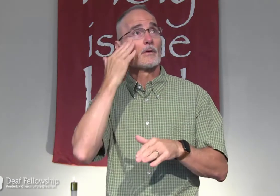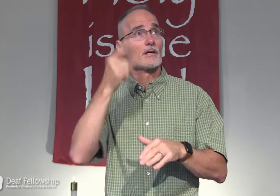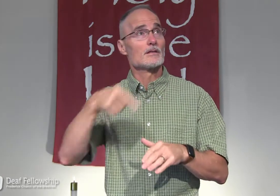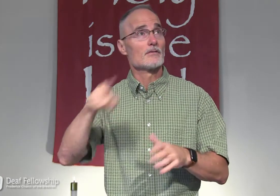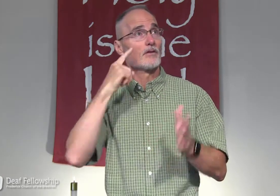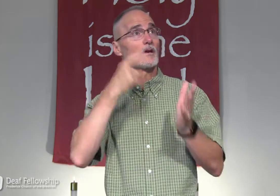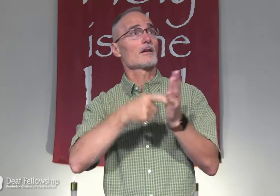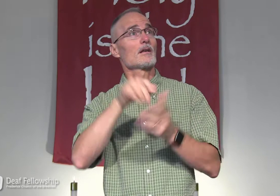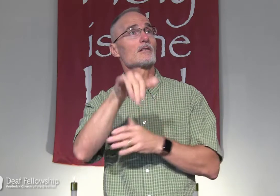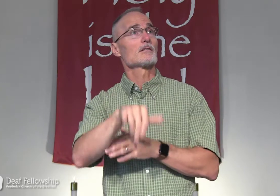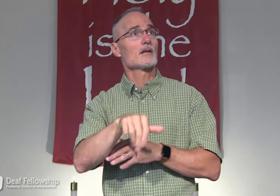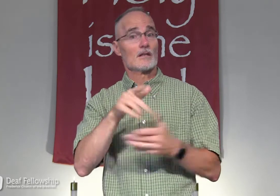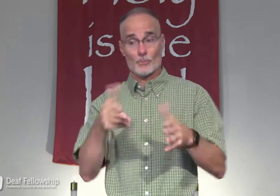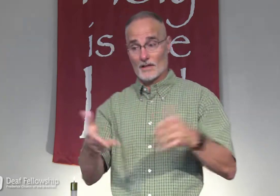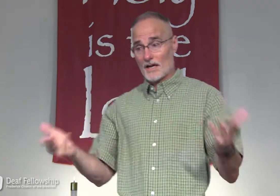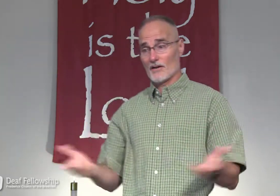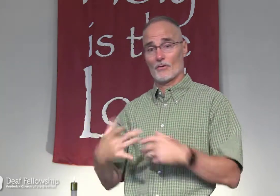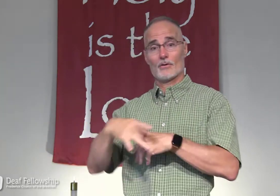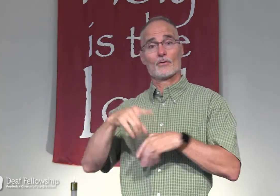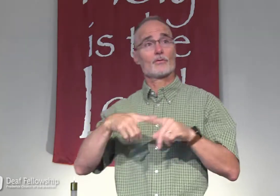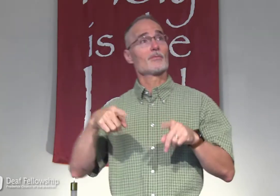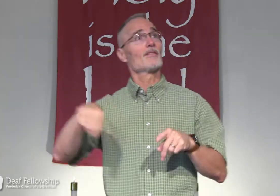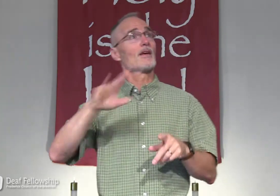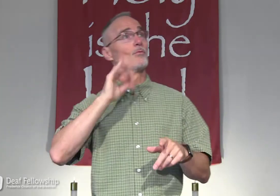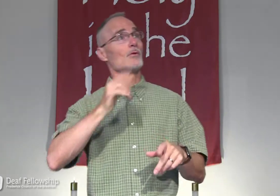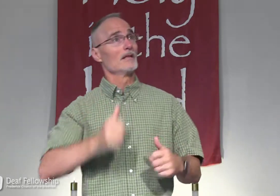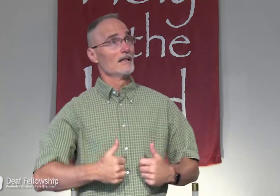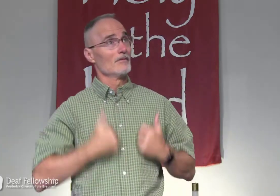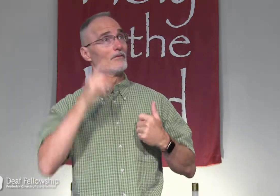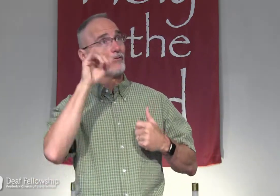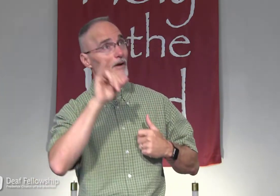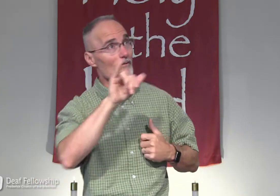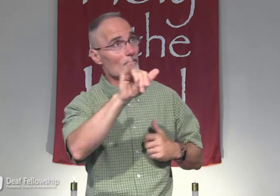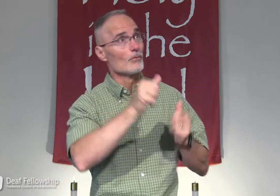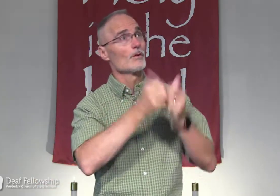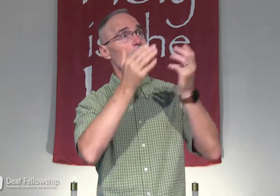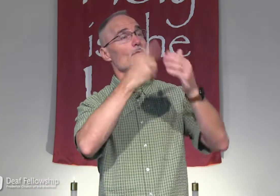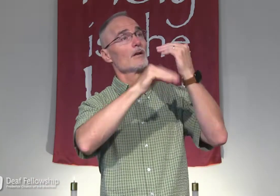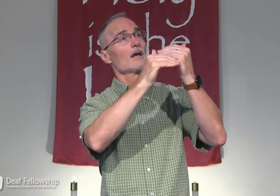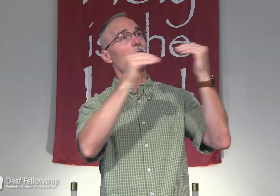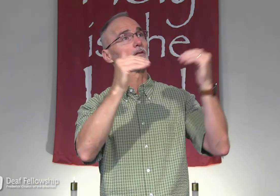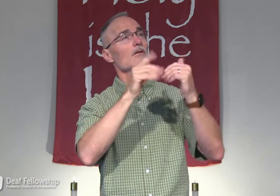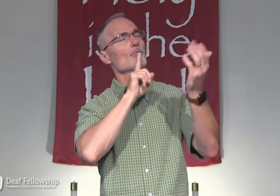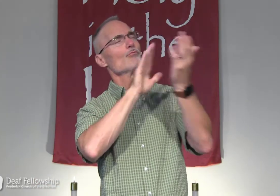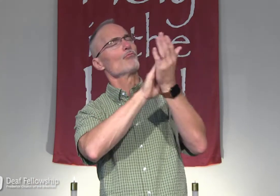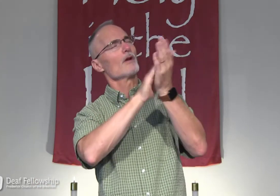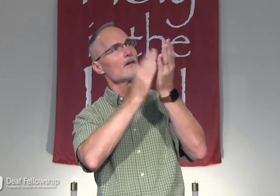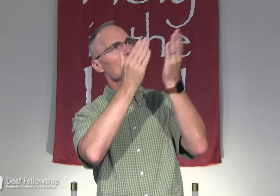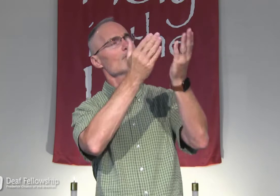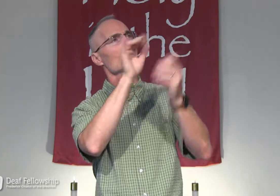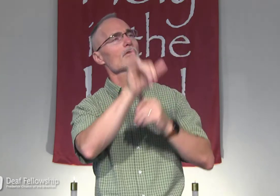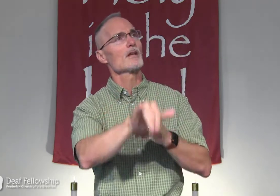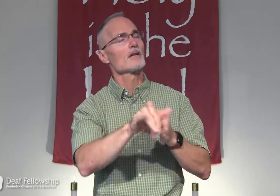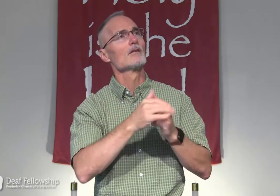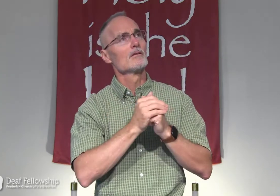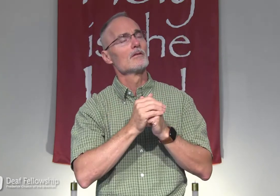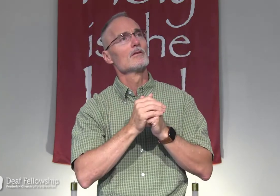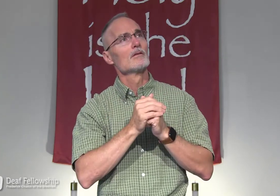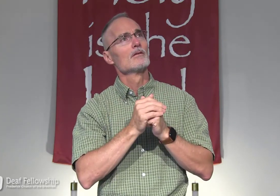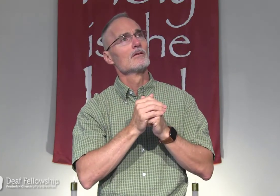Unfortunately, some of them will die because of their recognition of that. They'll die here on earth, but yet they